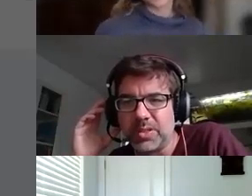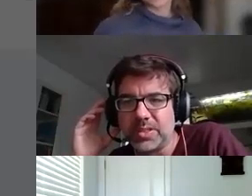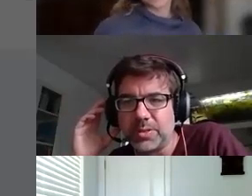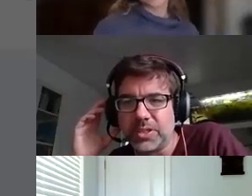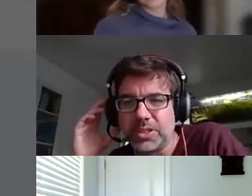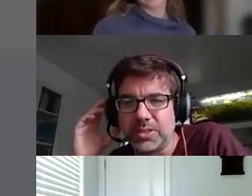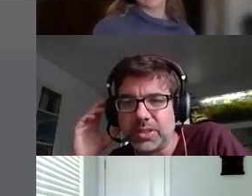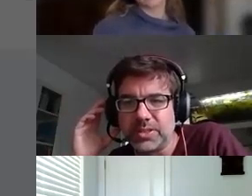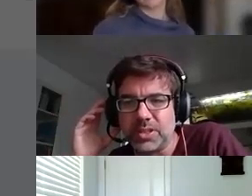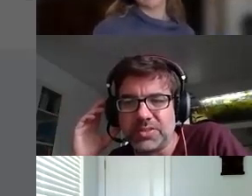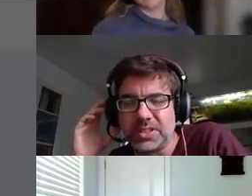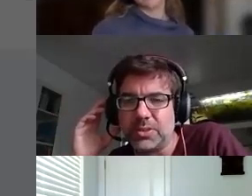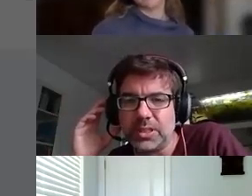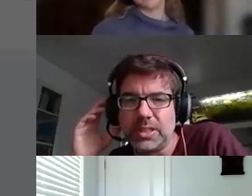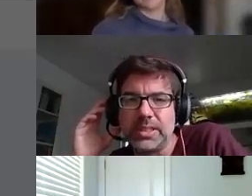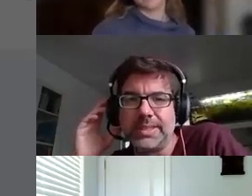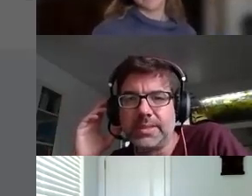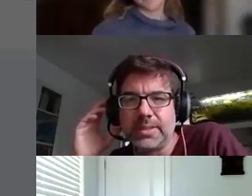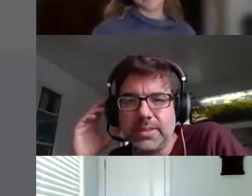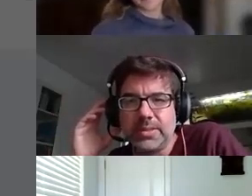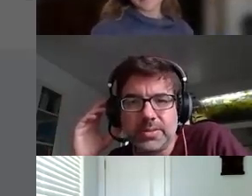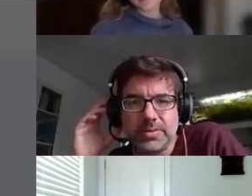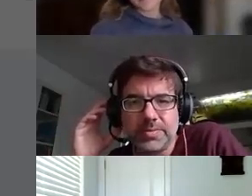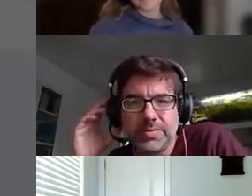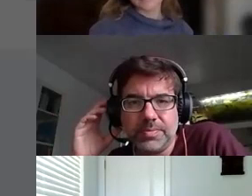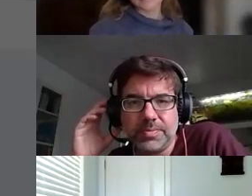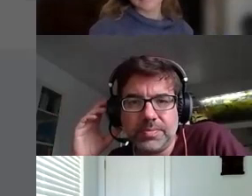by the whole situation or not involved at all.